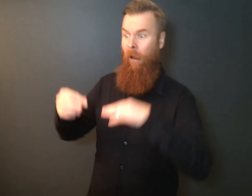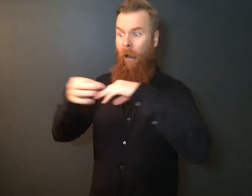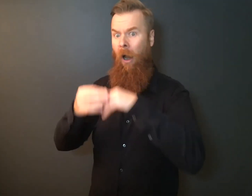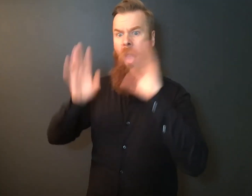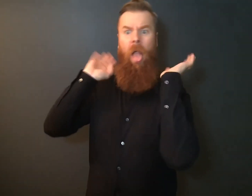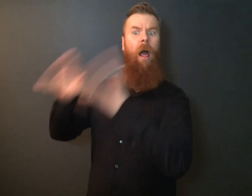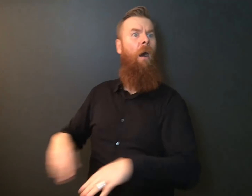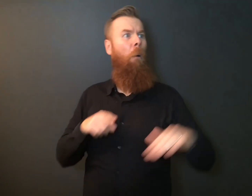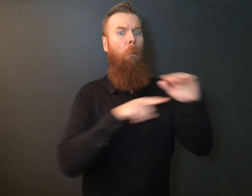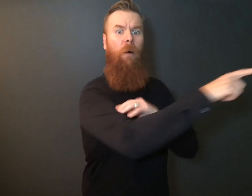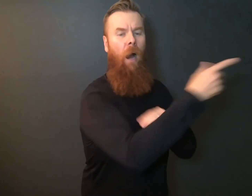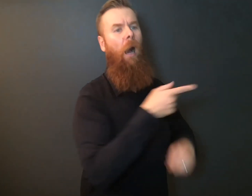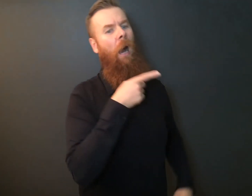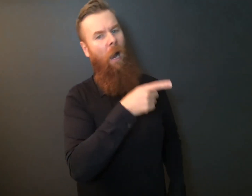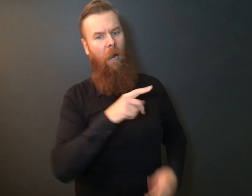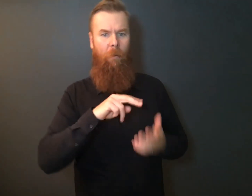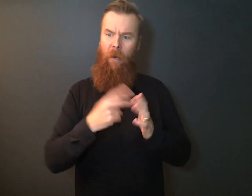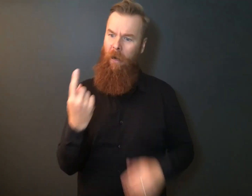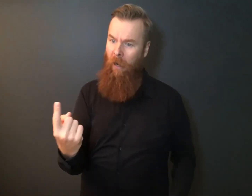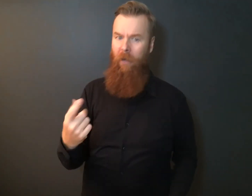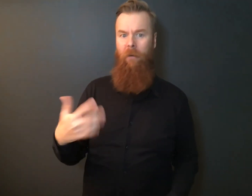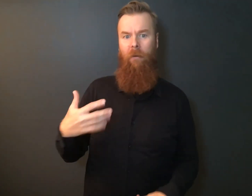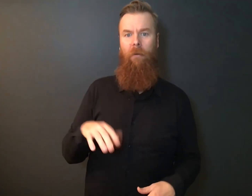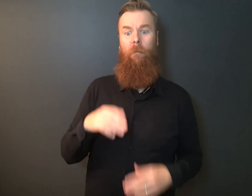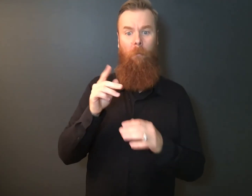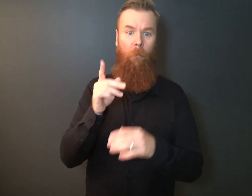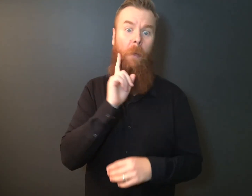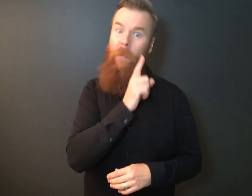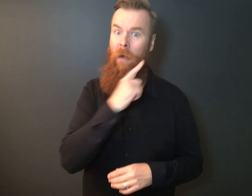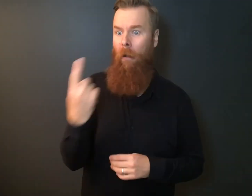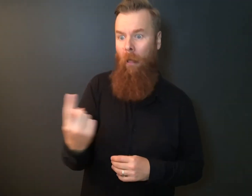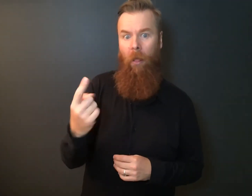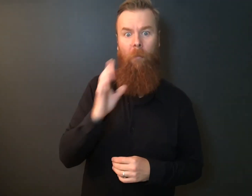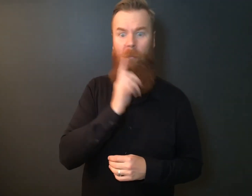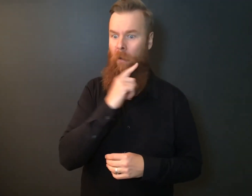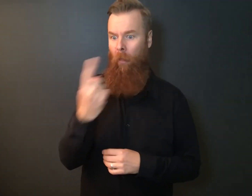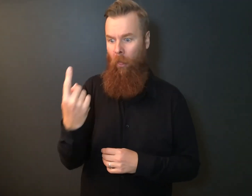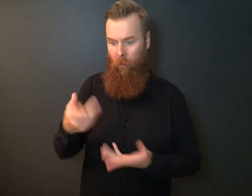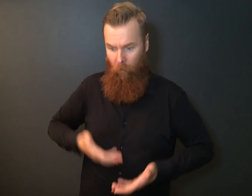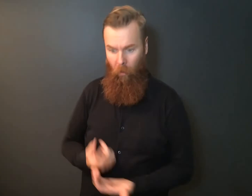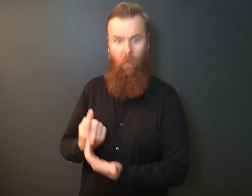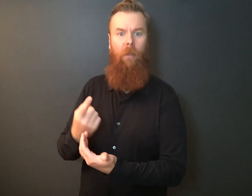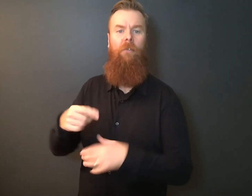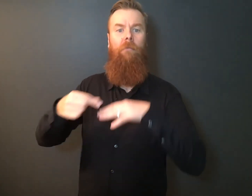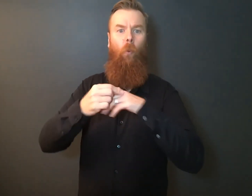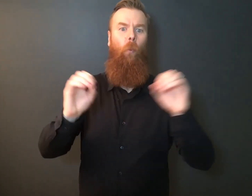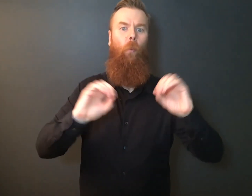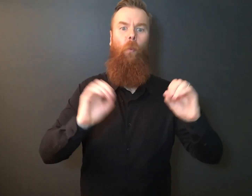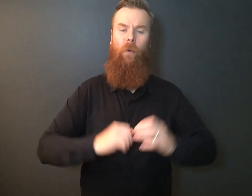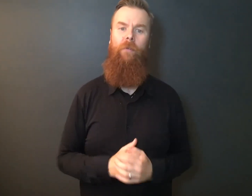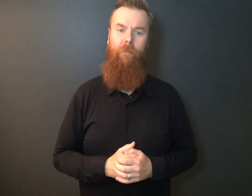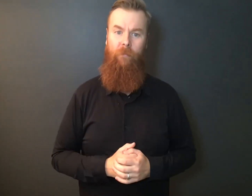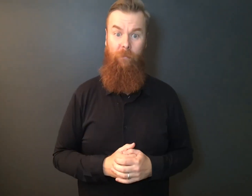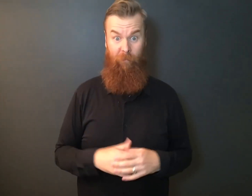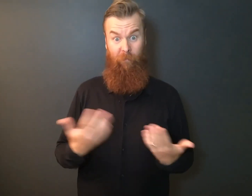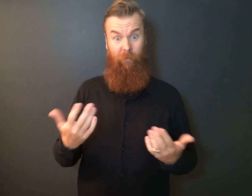I've reviewed the data, we talk about families, but there's a lot of issues there around female caregivers. And if